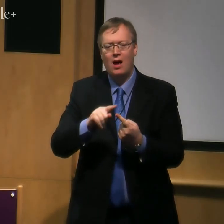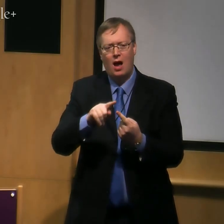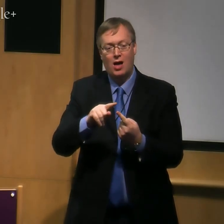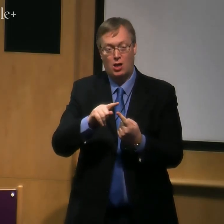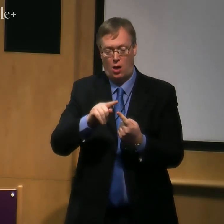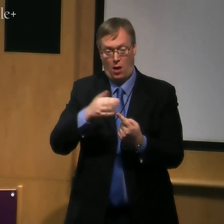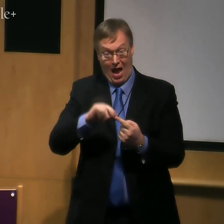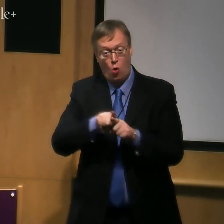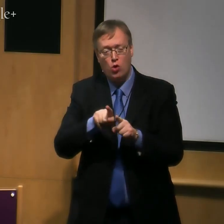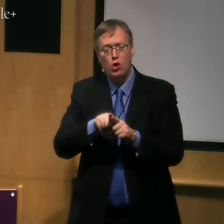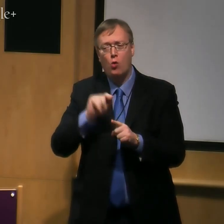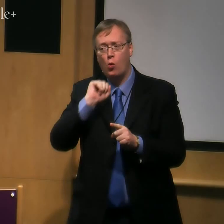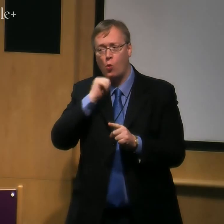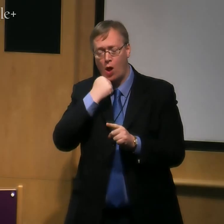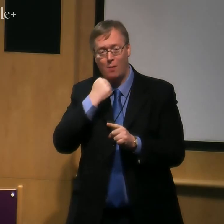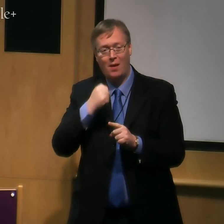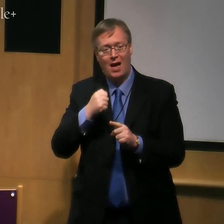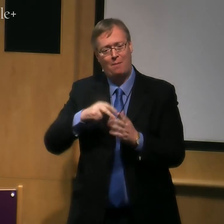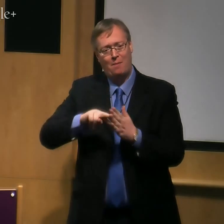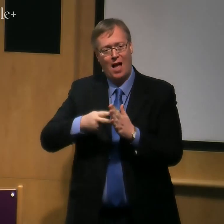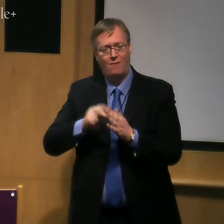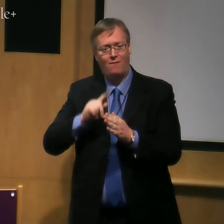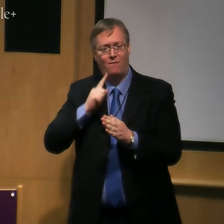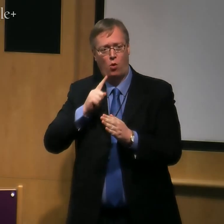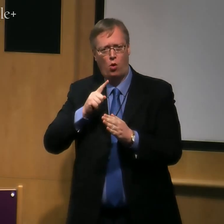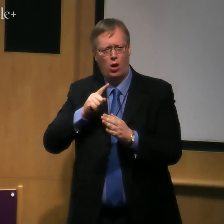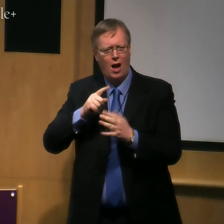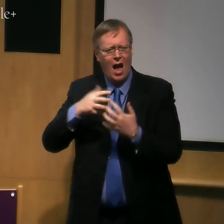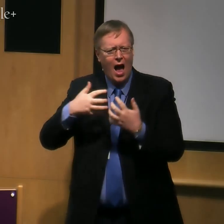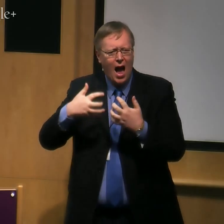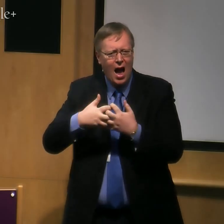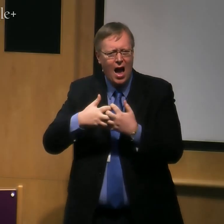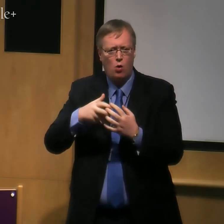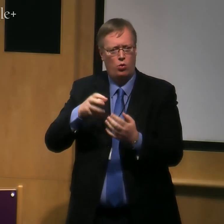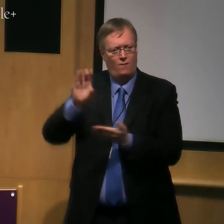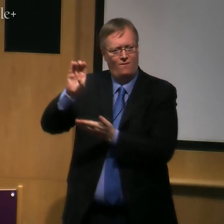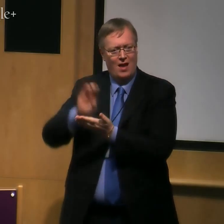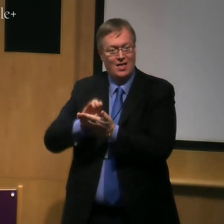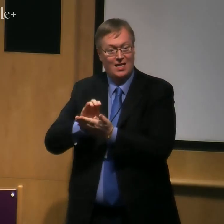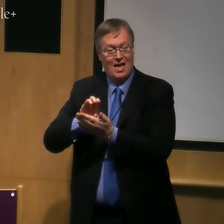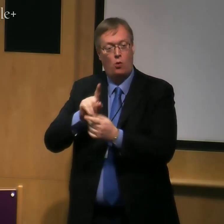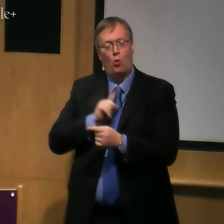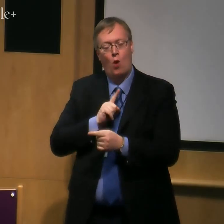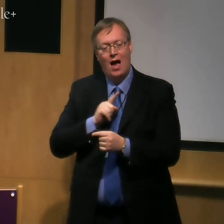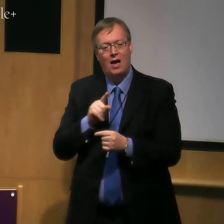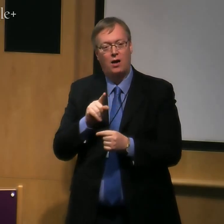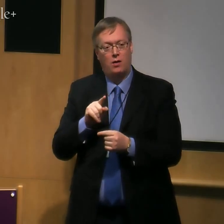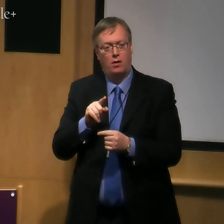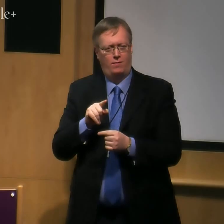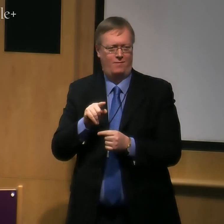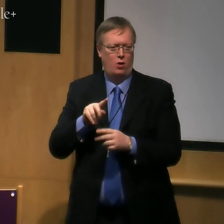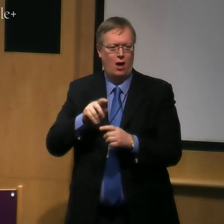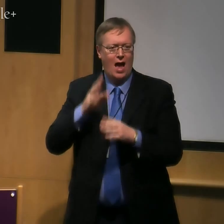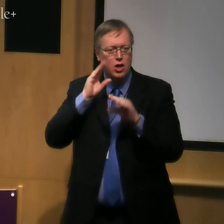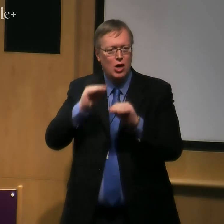yes. Also, we will be planning for not only how we can get the funding,